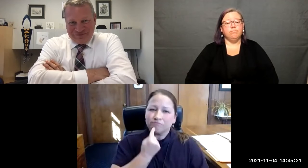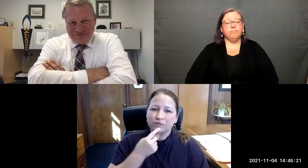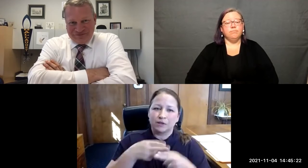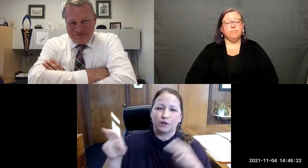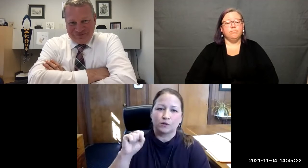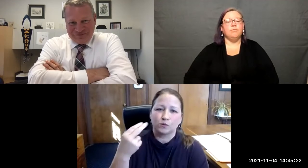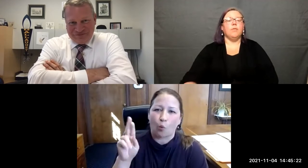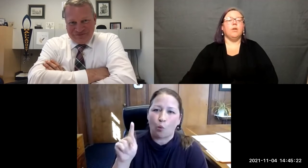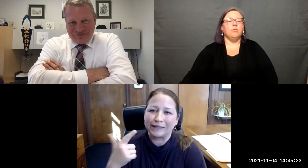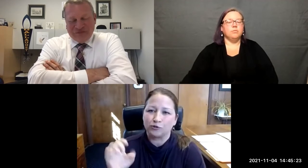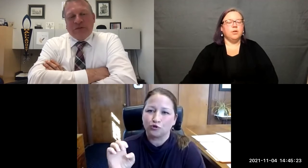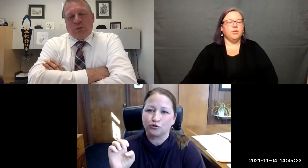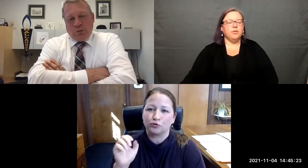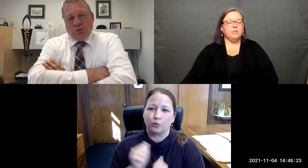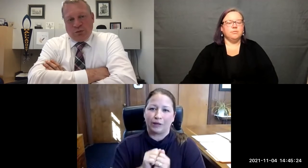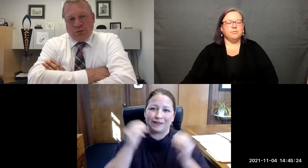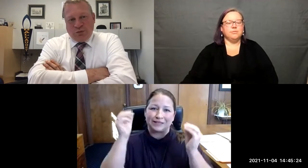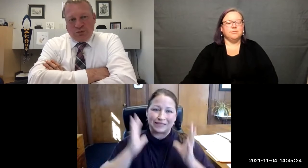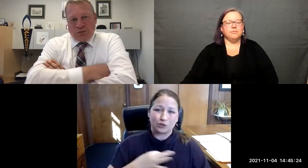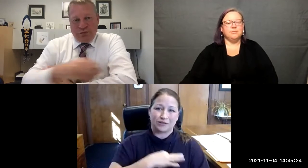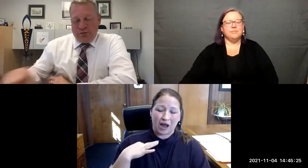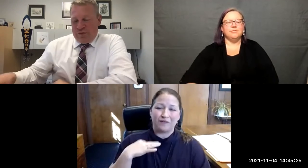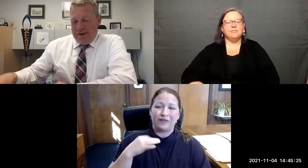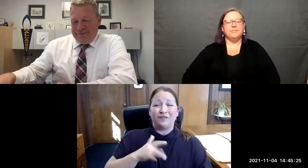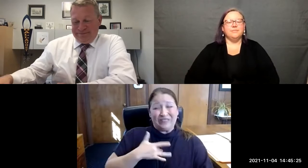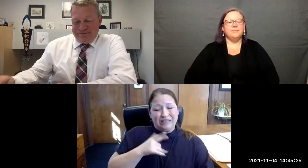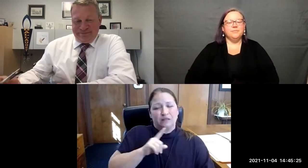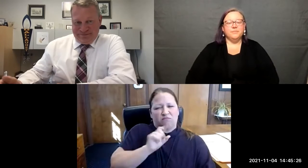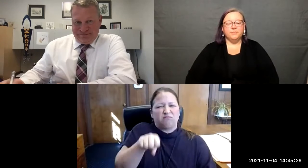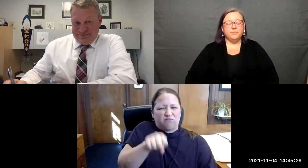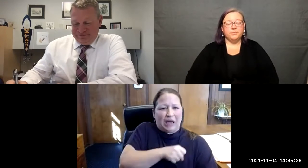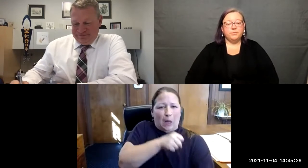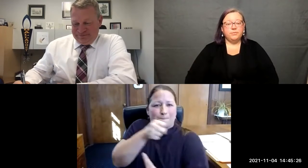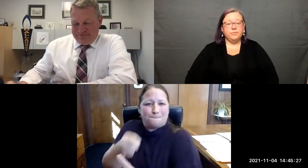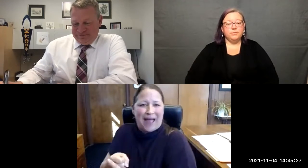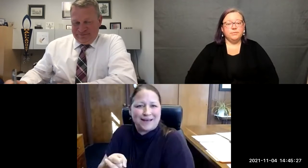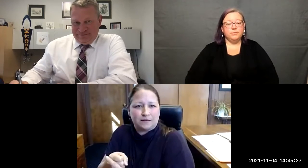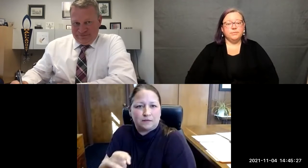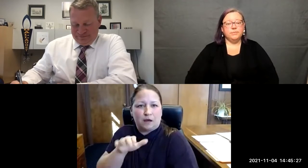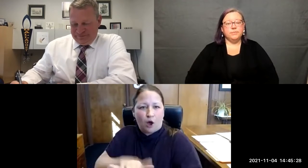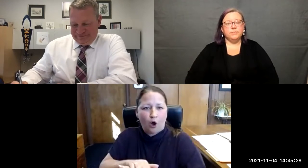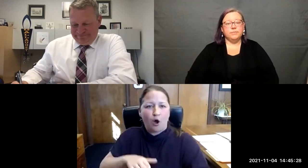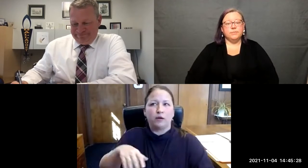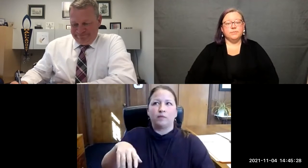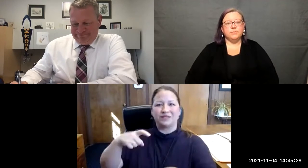Another part of our conversation was about the shortage and how severe it is. The teacher shortage, and yes, that has a direct